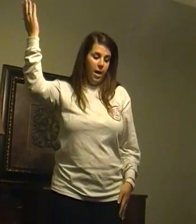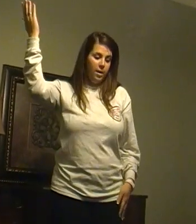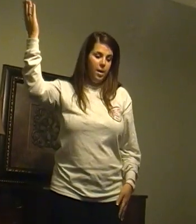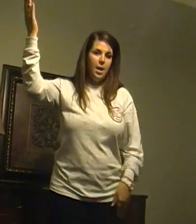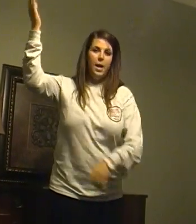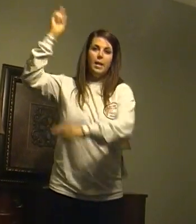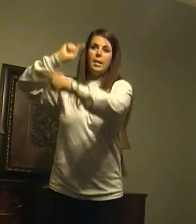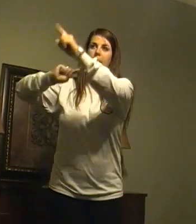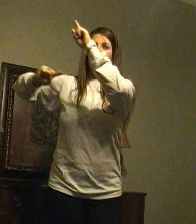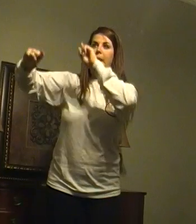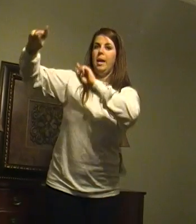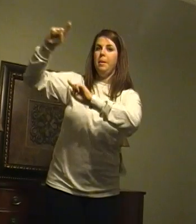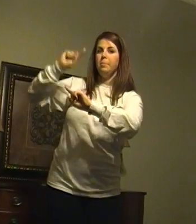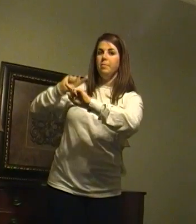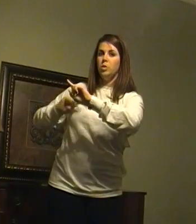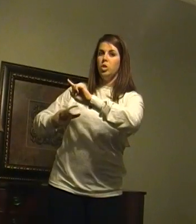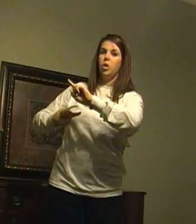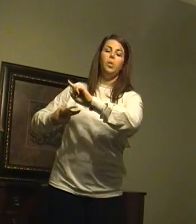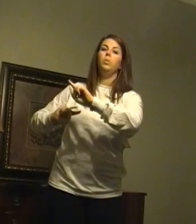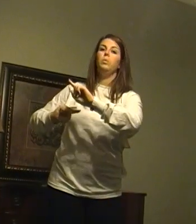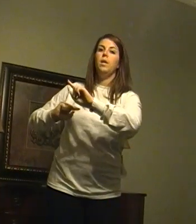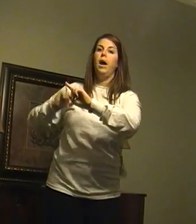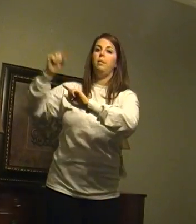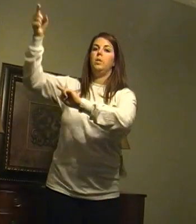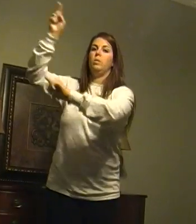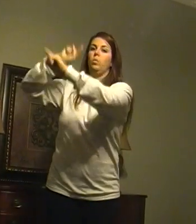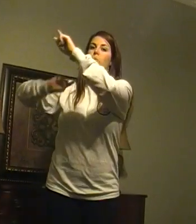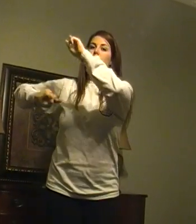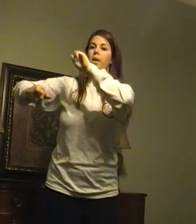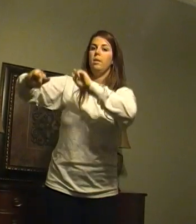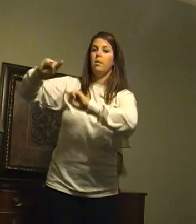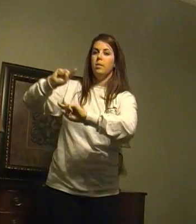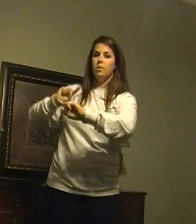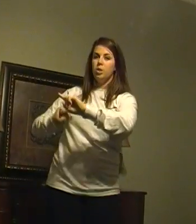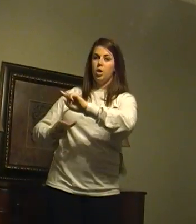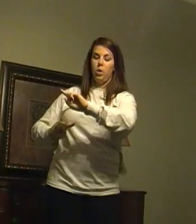God, came 2 times. 1, 2.